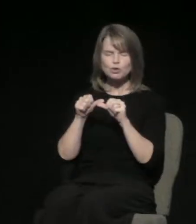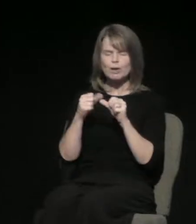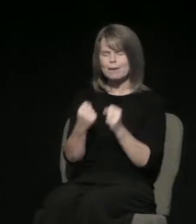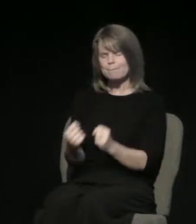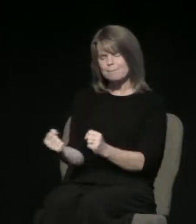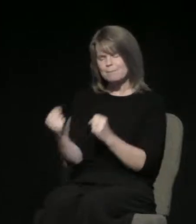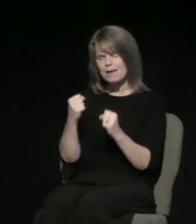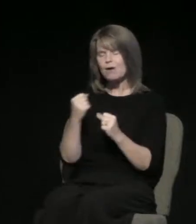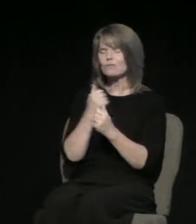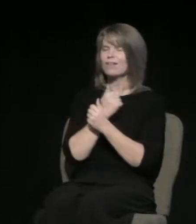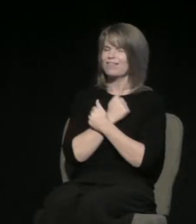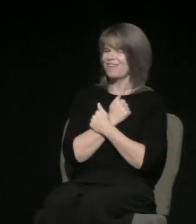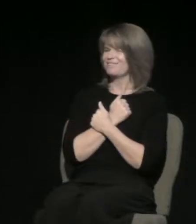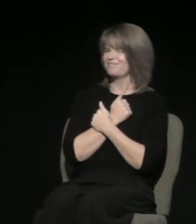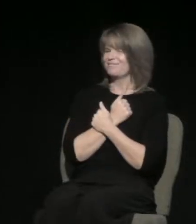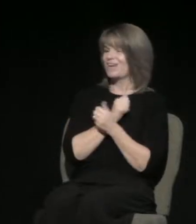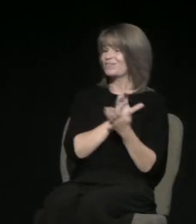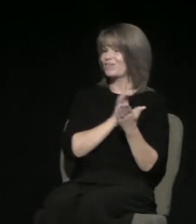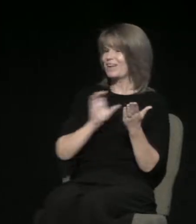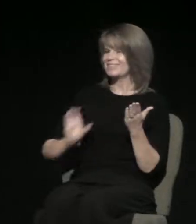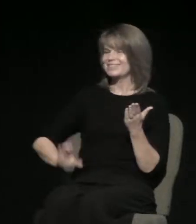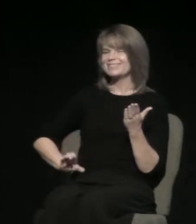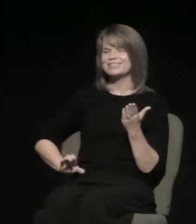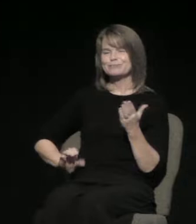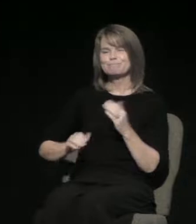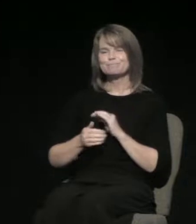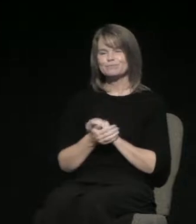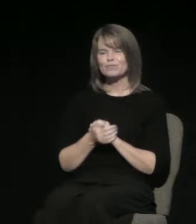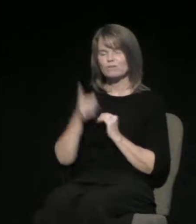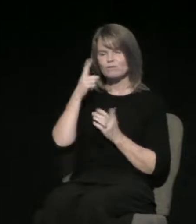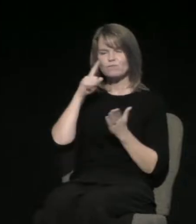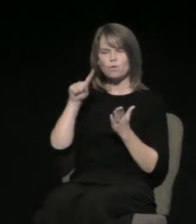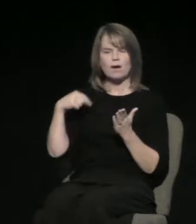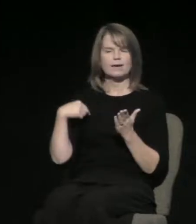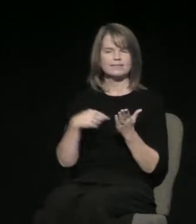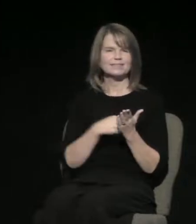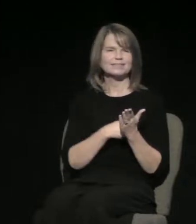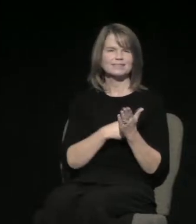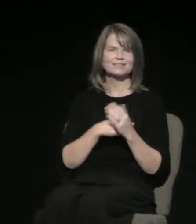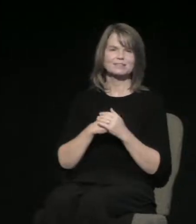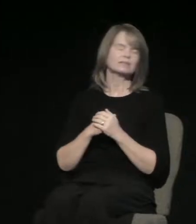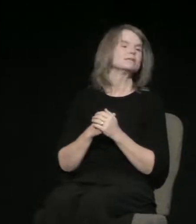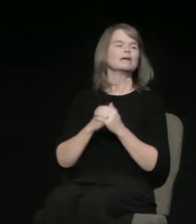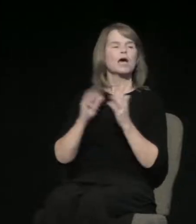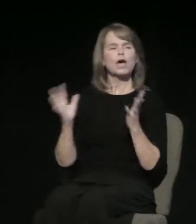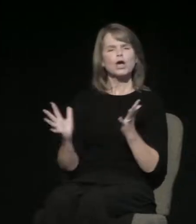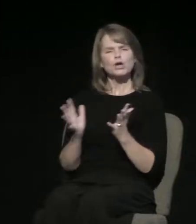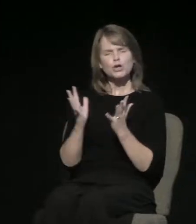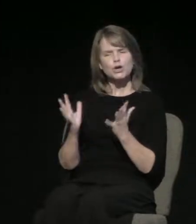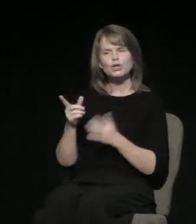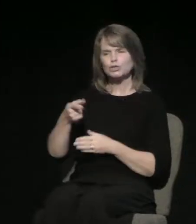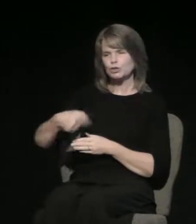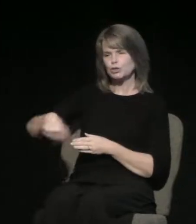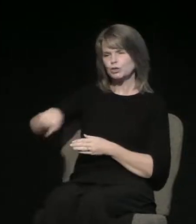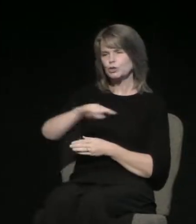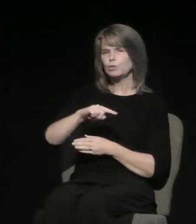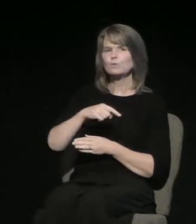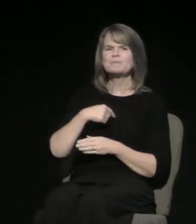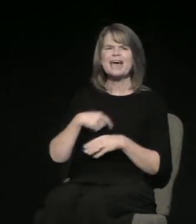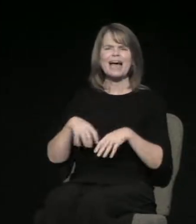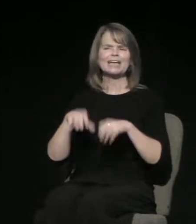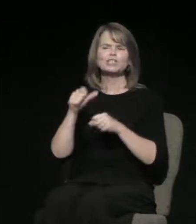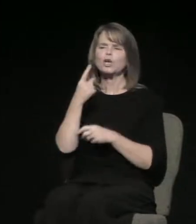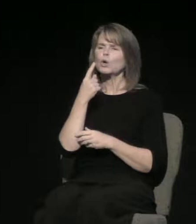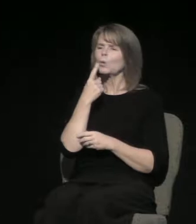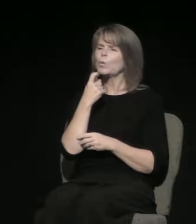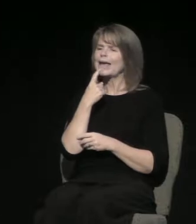Powerful Love Of Christ For us I would encourage you I took a red pencil I